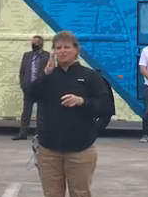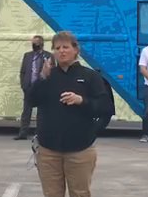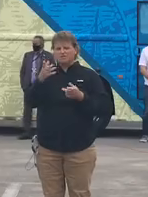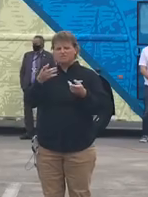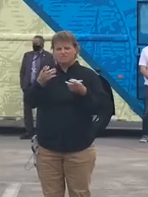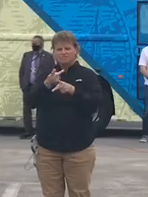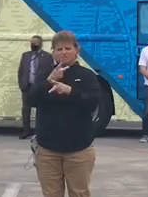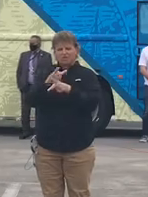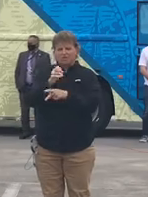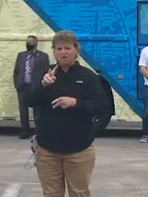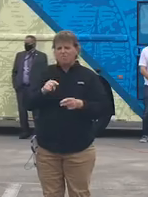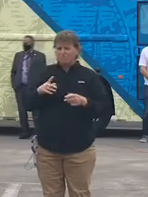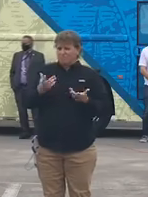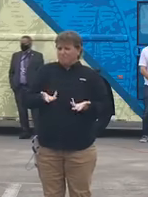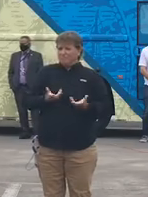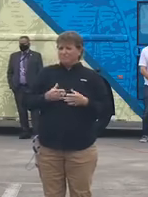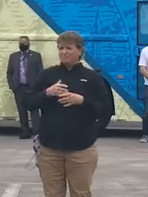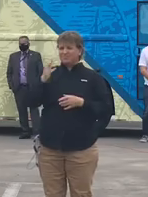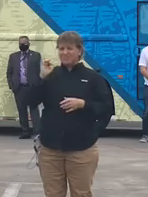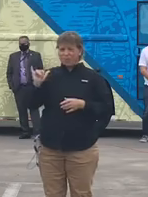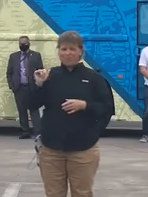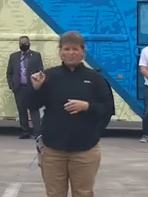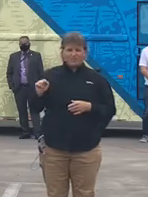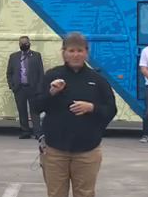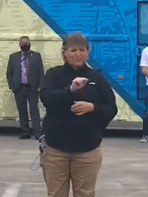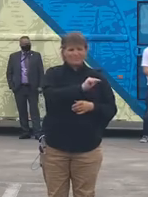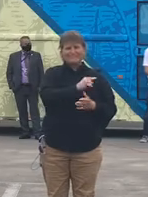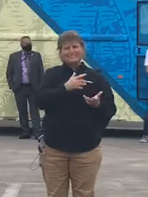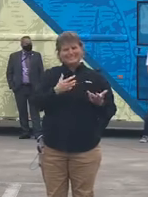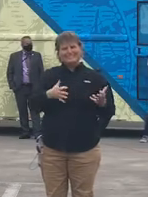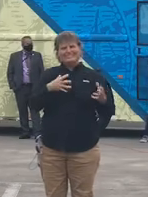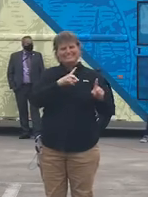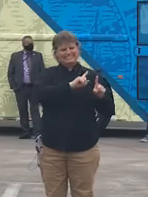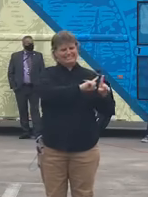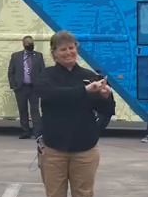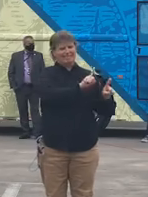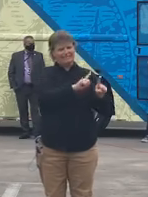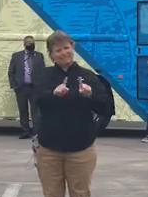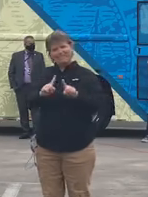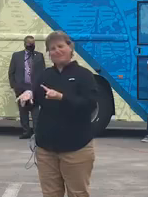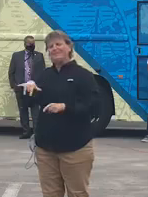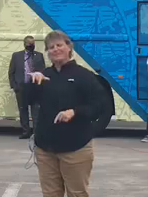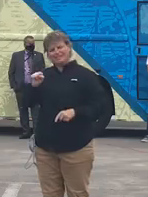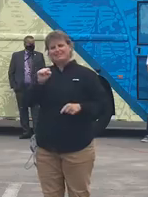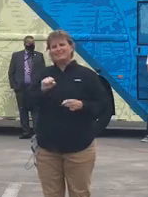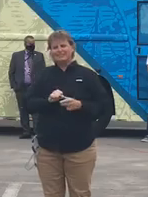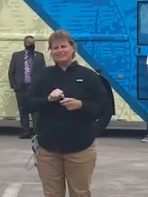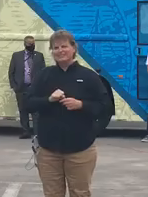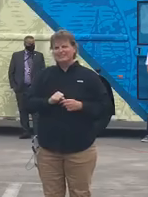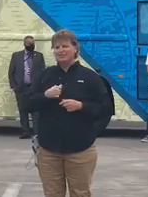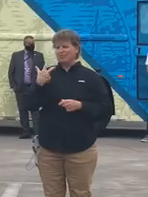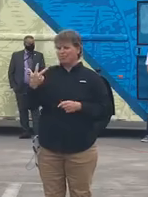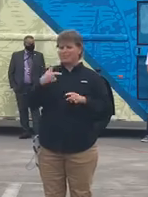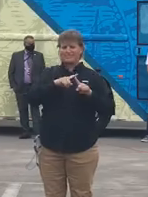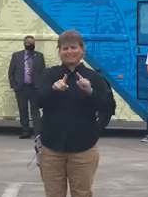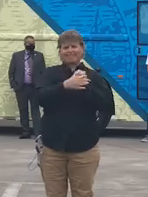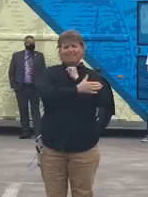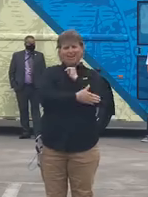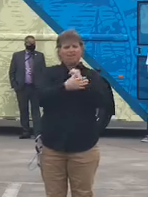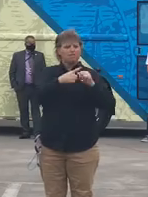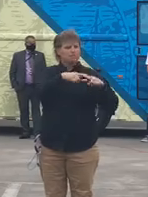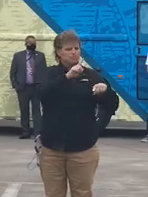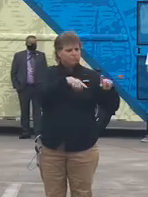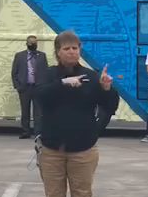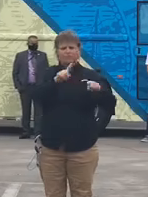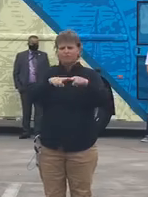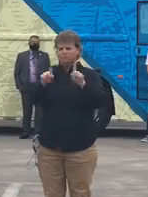between Miami and Palm Beach. Just in terms, I mean, they're very, the three counties are very diverse. So no, we wouldn't hold them to that. I